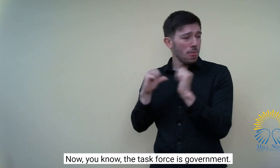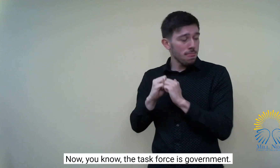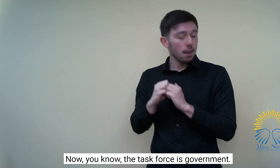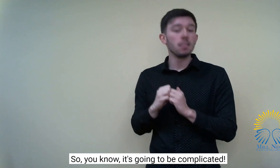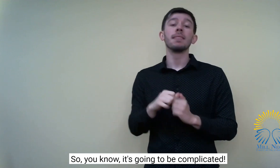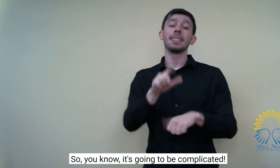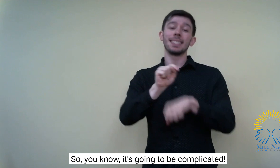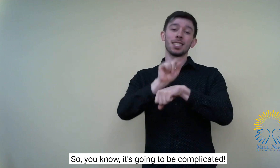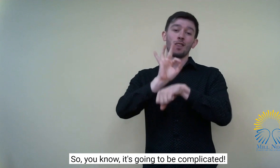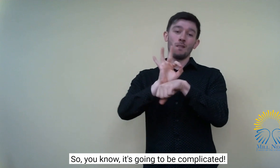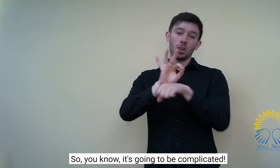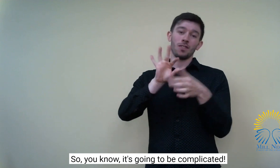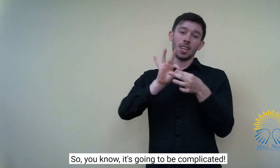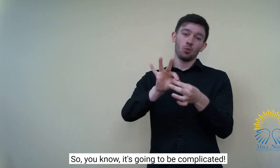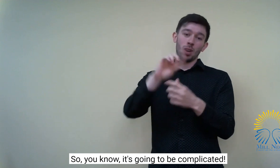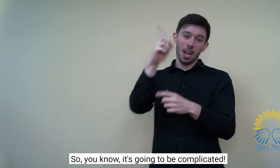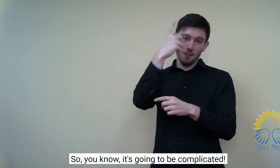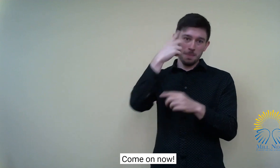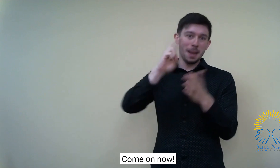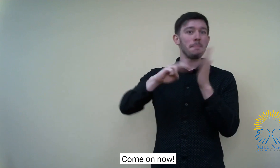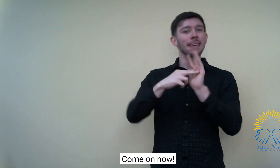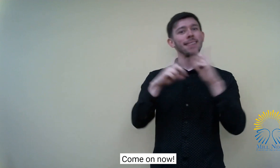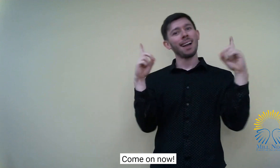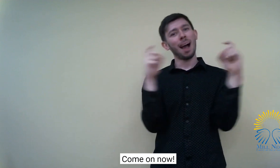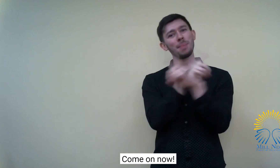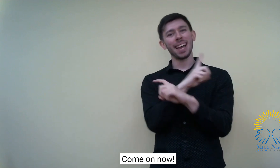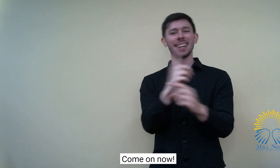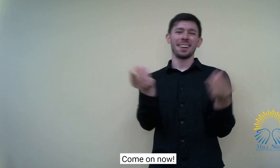government, so you know it's going to be complicated. Come on now.